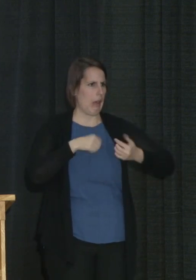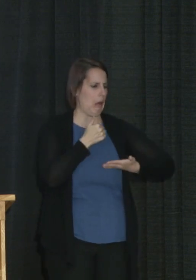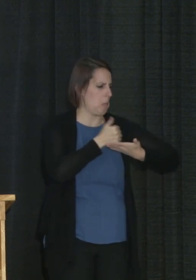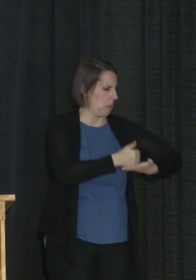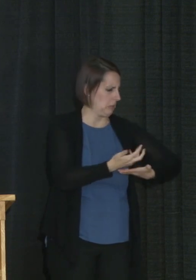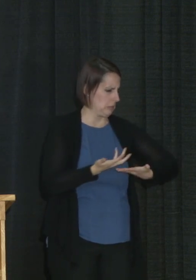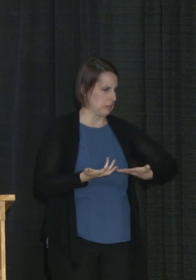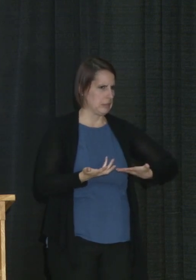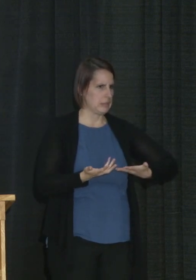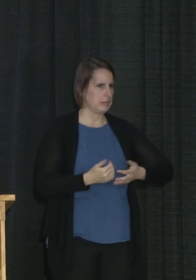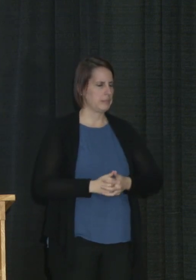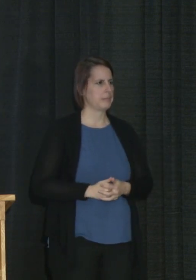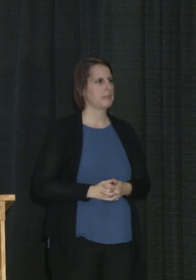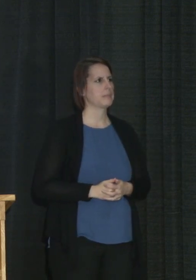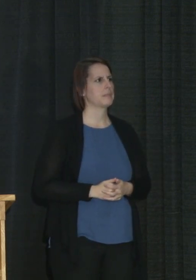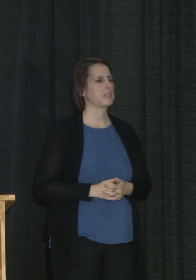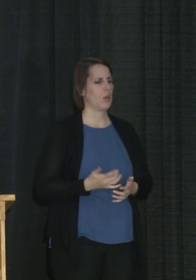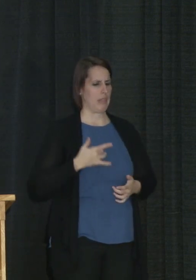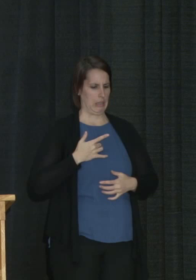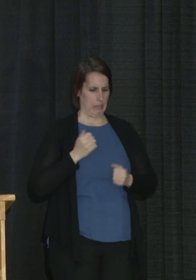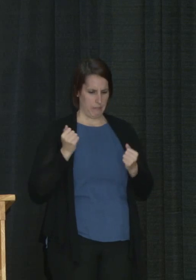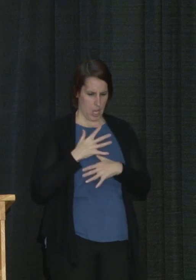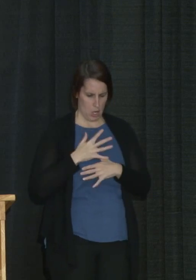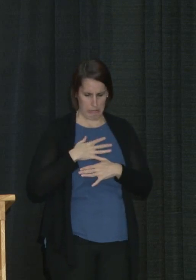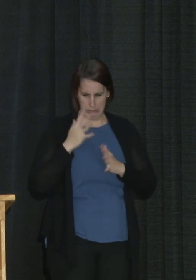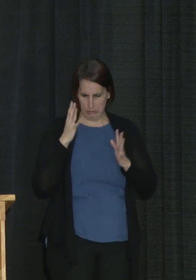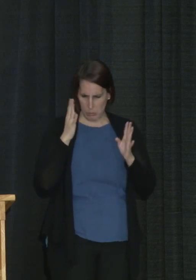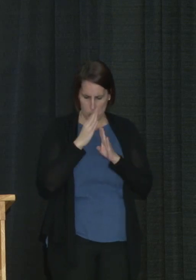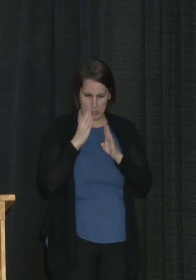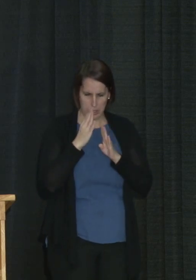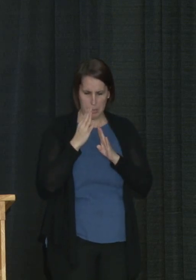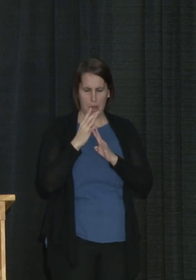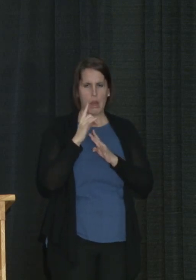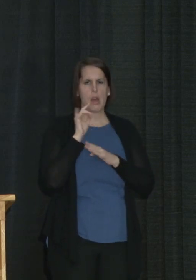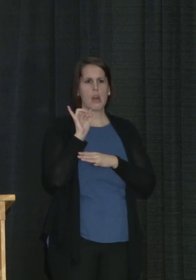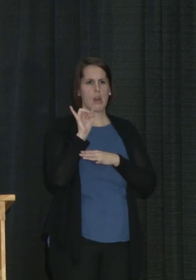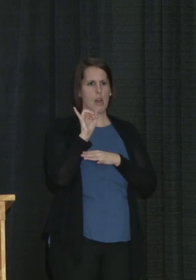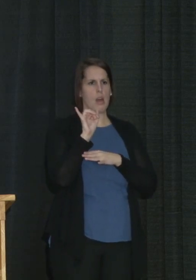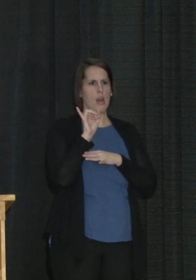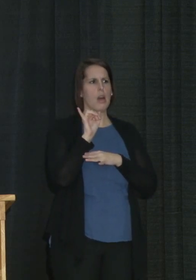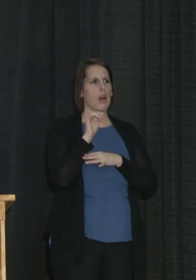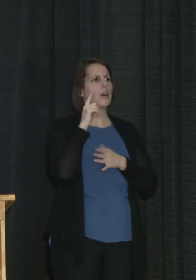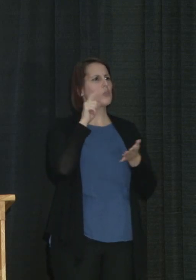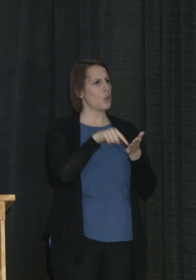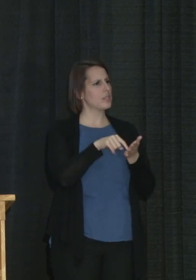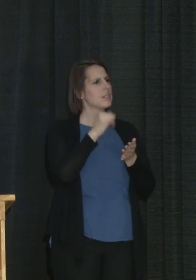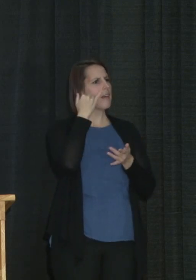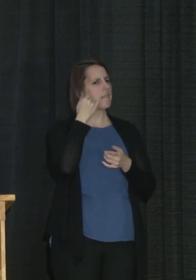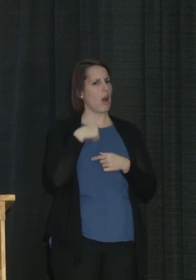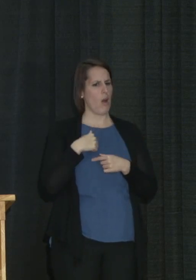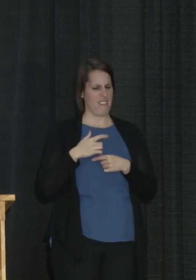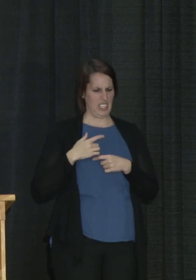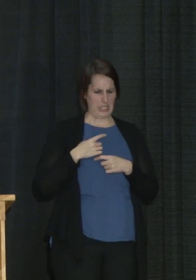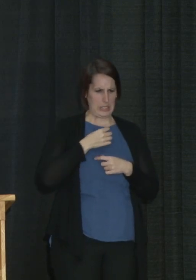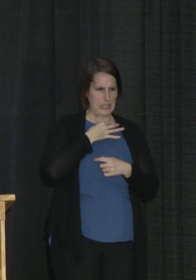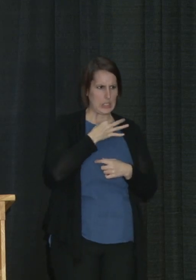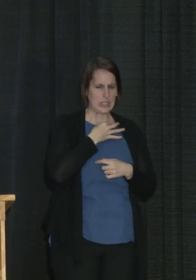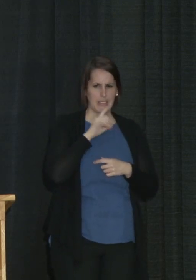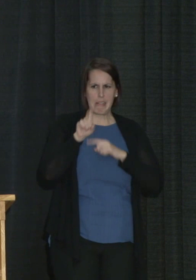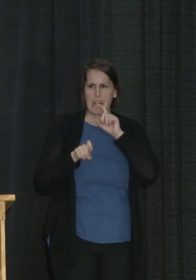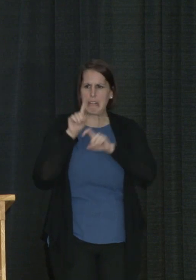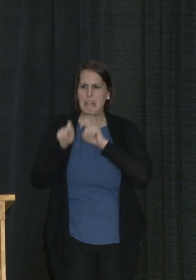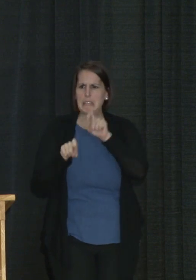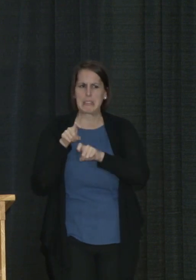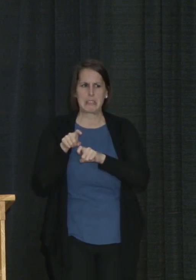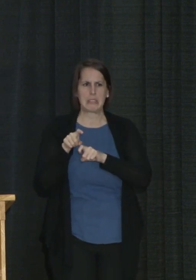But in the midst of all that fear and worry, she realized something. She felt a little better when she asked questions. She felt a little better